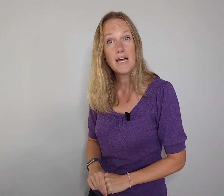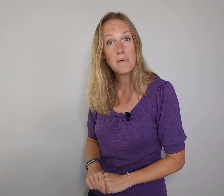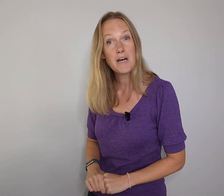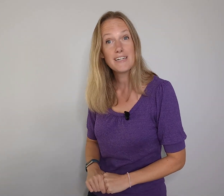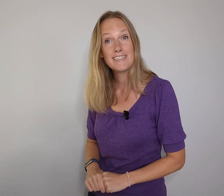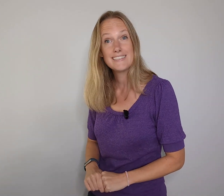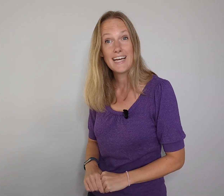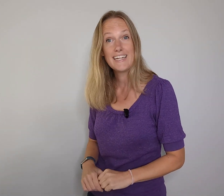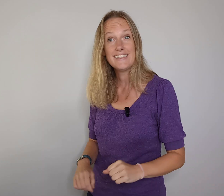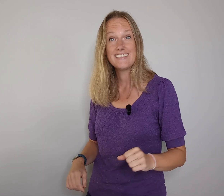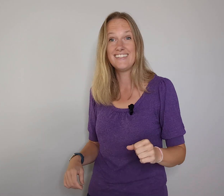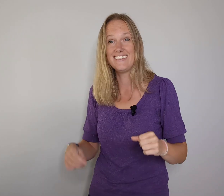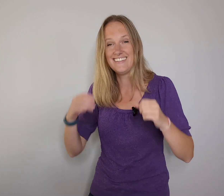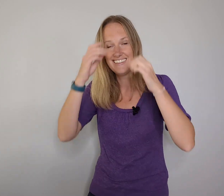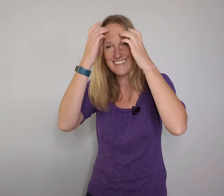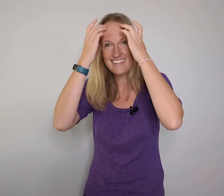I'm not going to sign it.